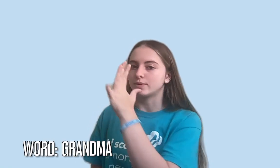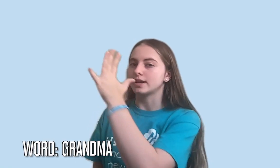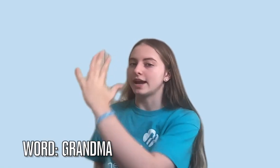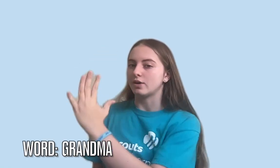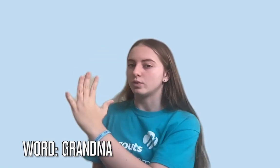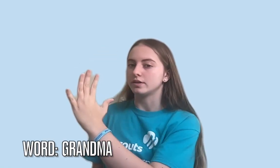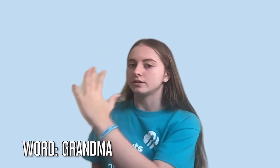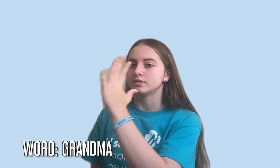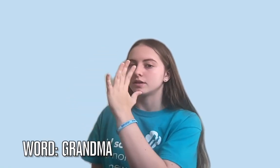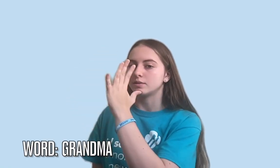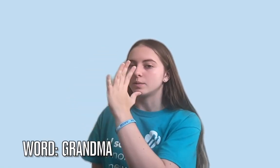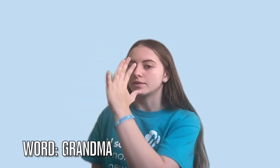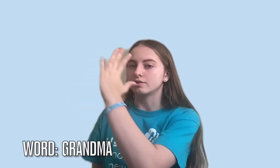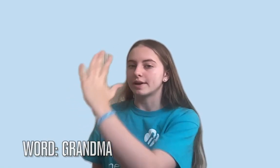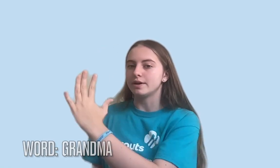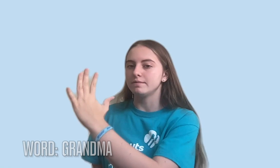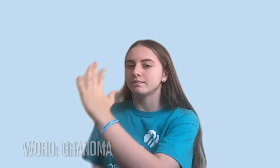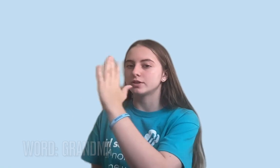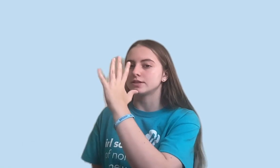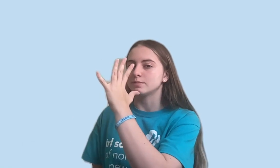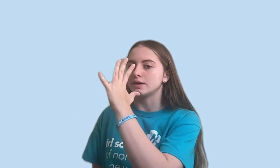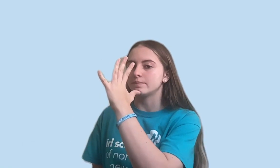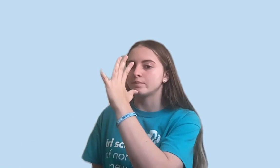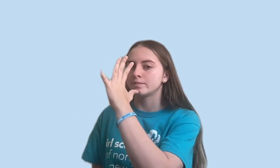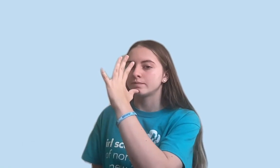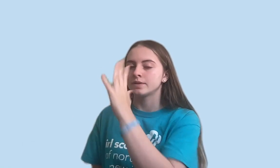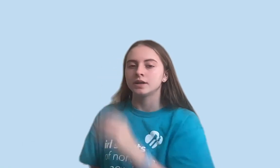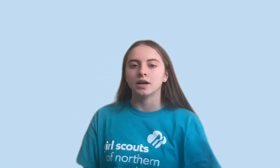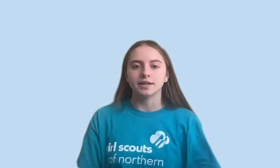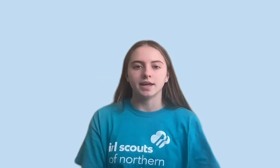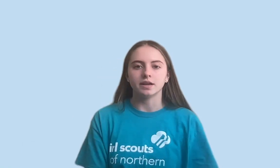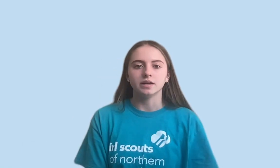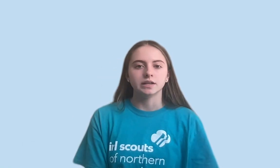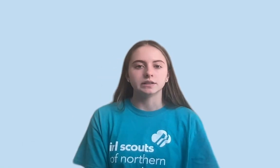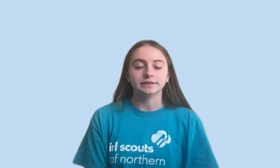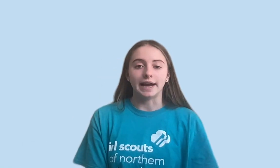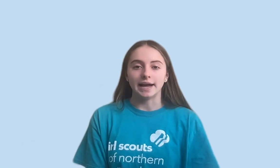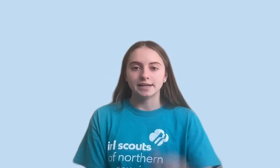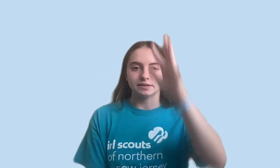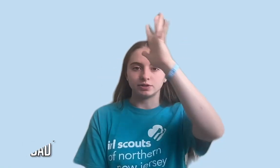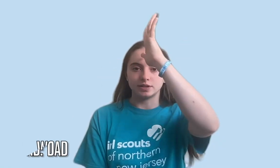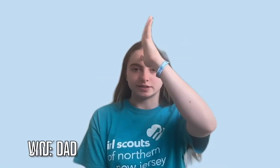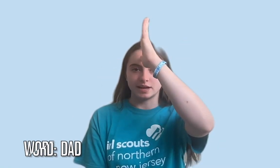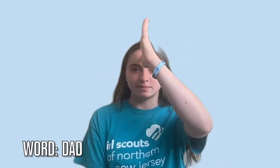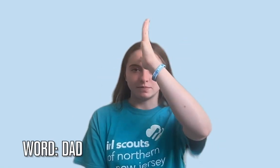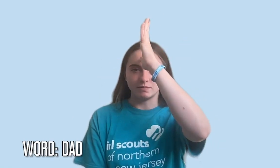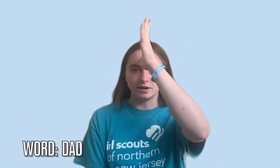bringing it out 1. So grandma versus mom. And then Dad is the same movement on